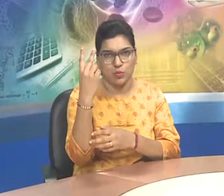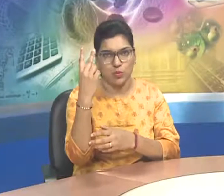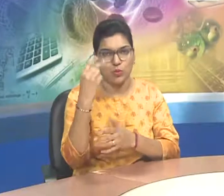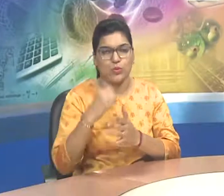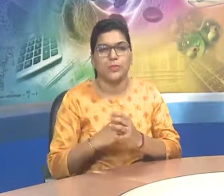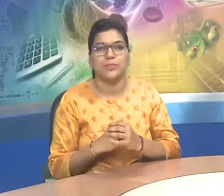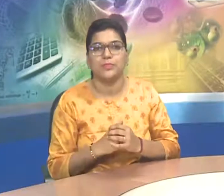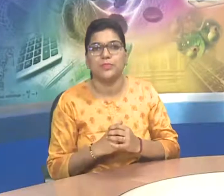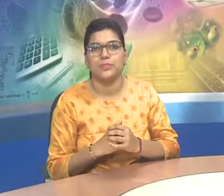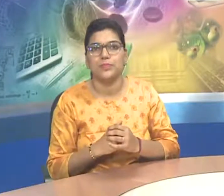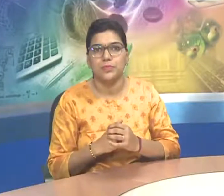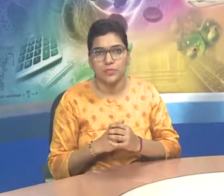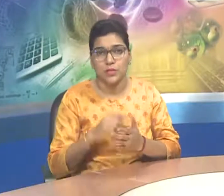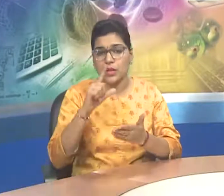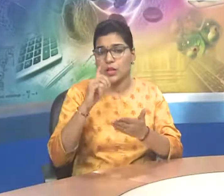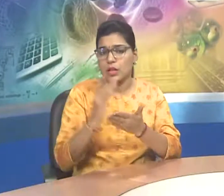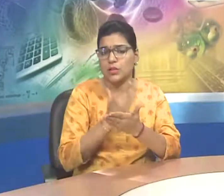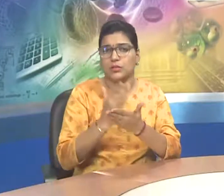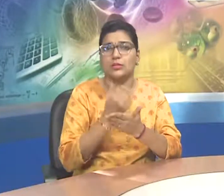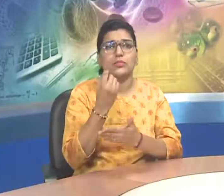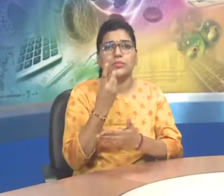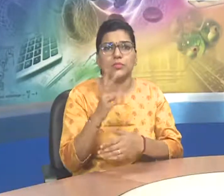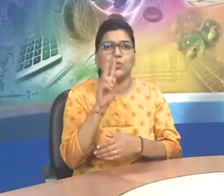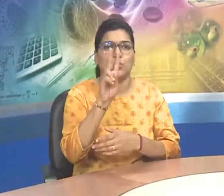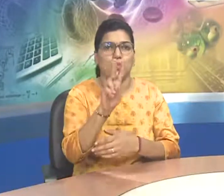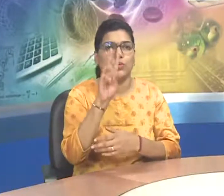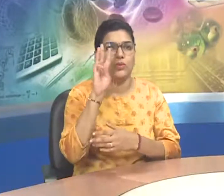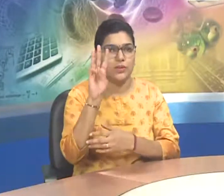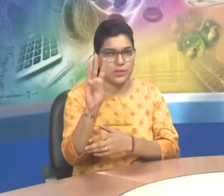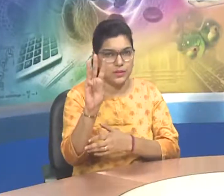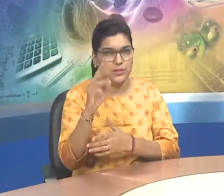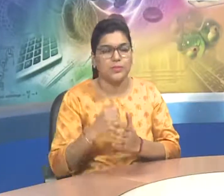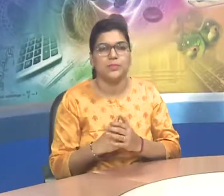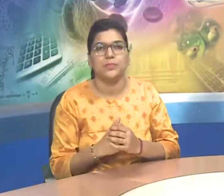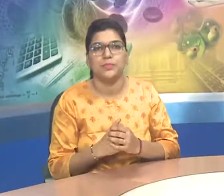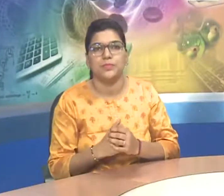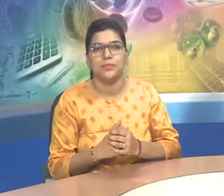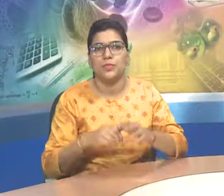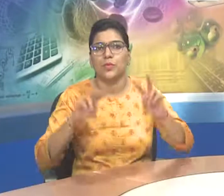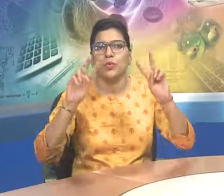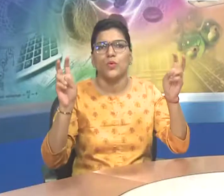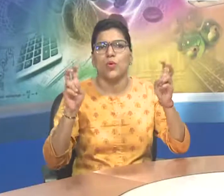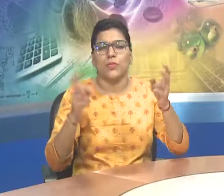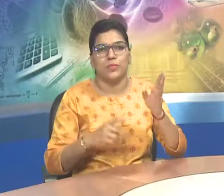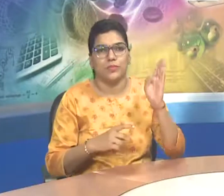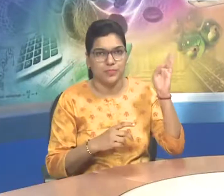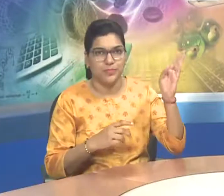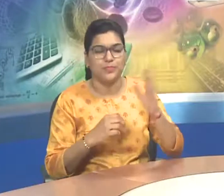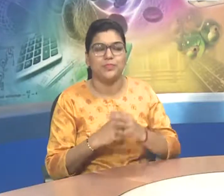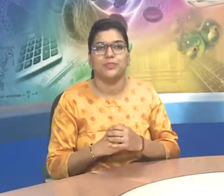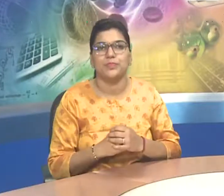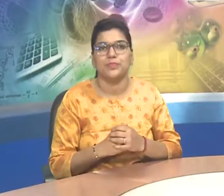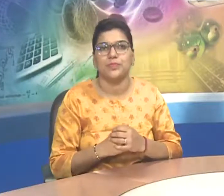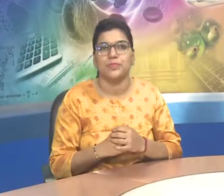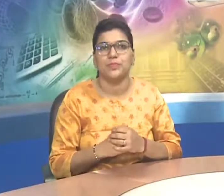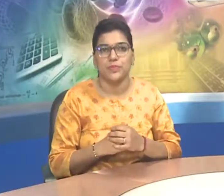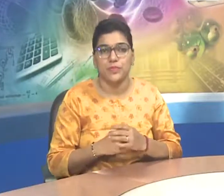23. It is for Senior Secondary level. The name of the lesson